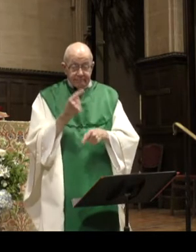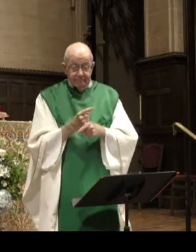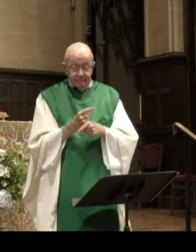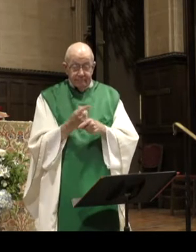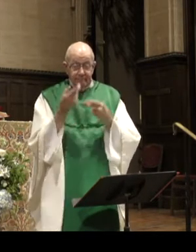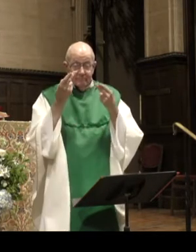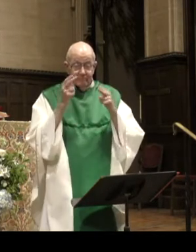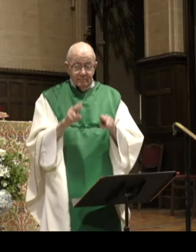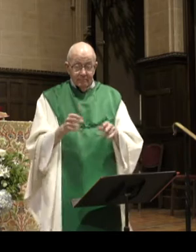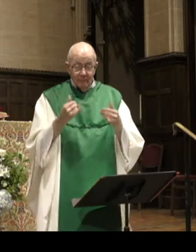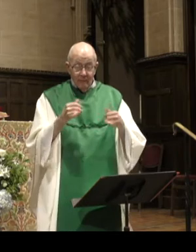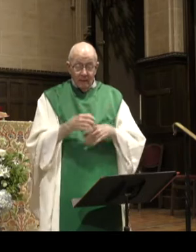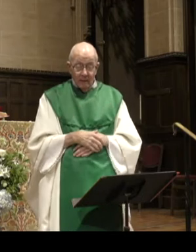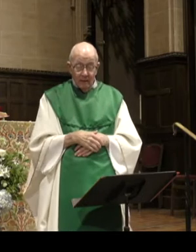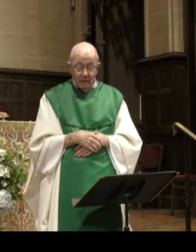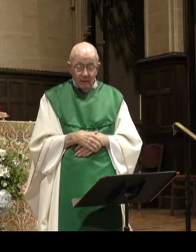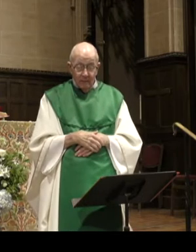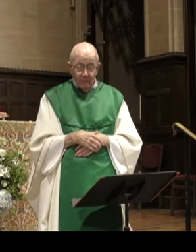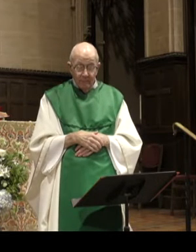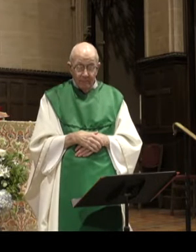that was his punishment, and it happened.